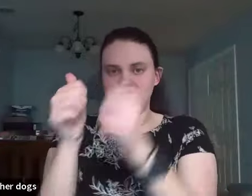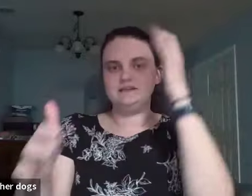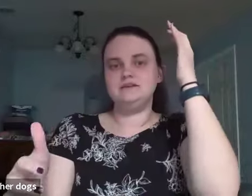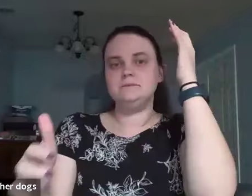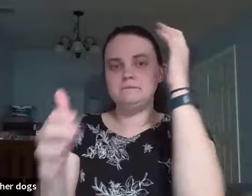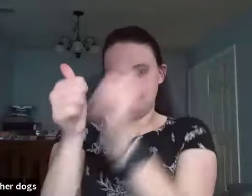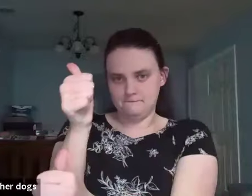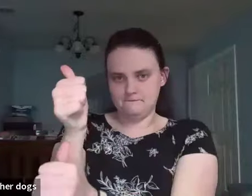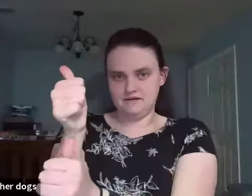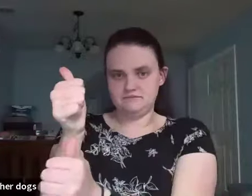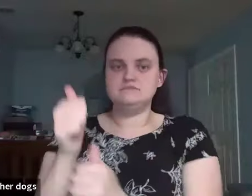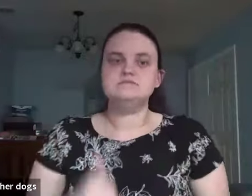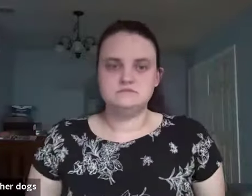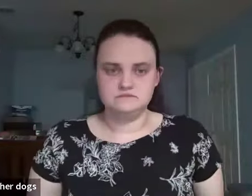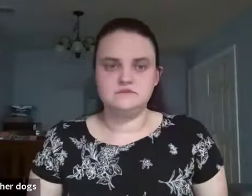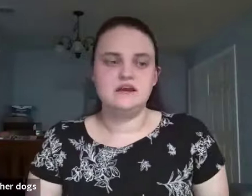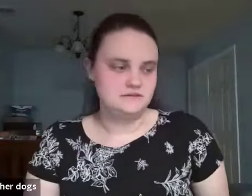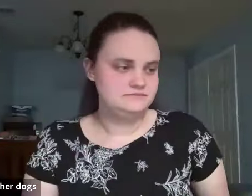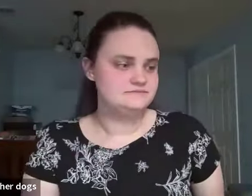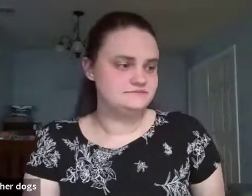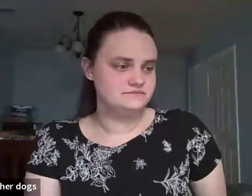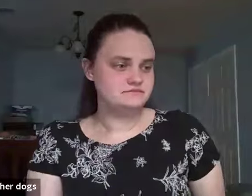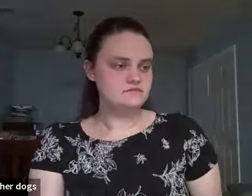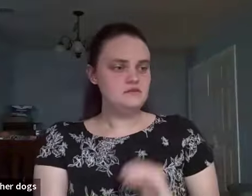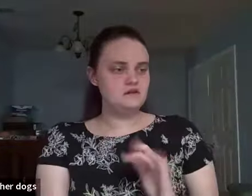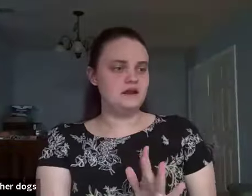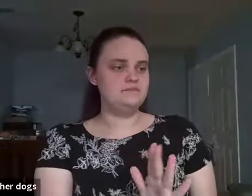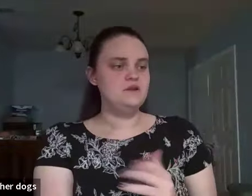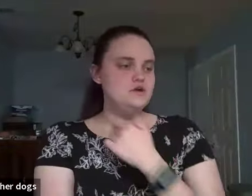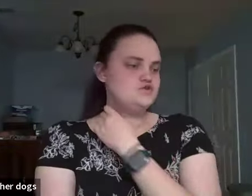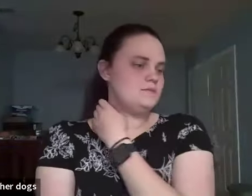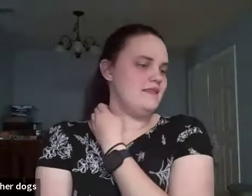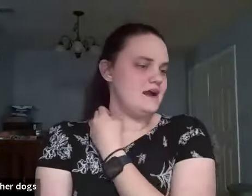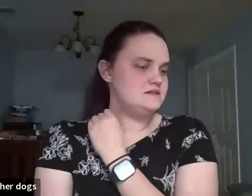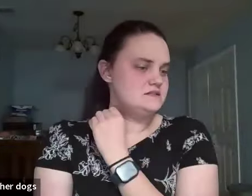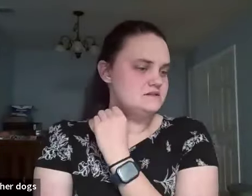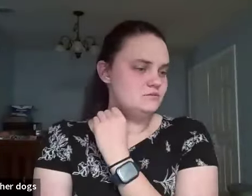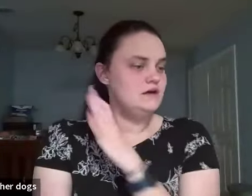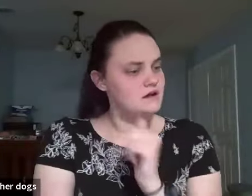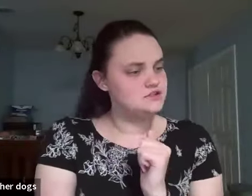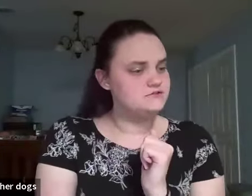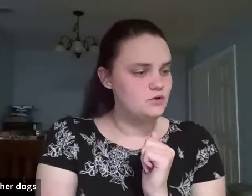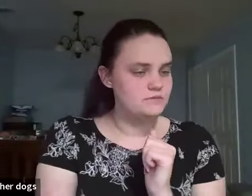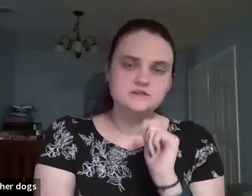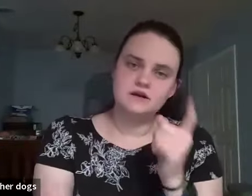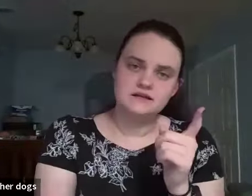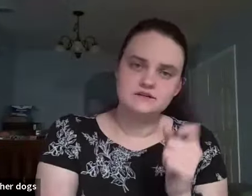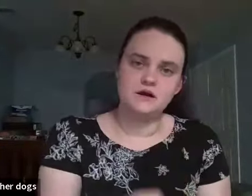Mean, mean. Okay. All right. So my last, well, actually four because we already did